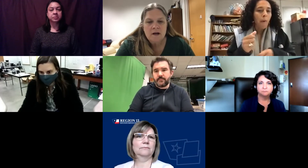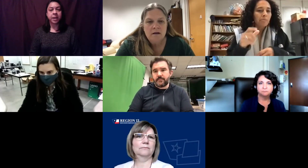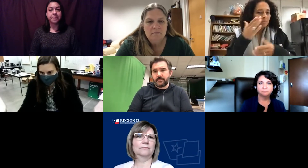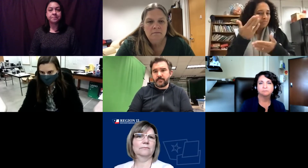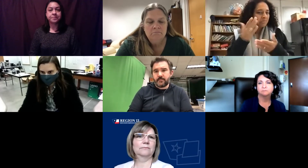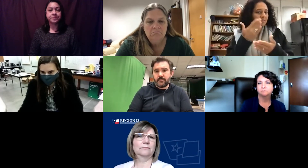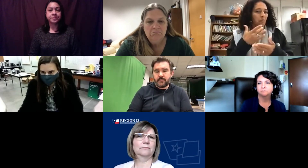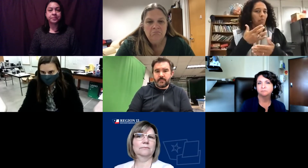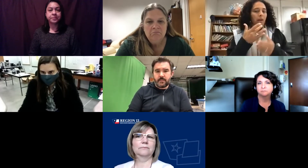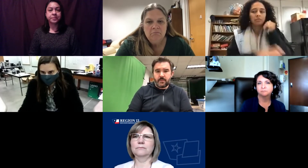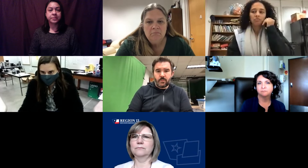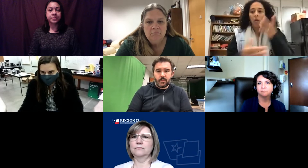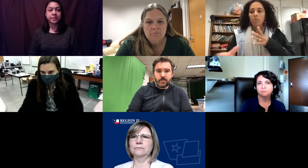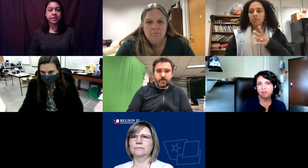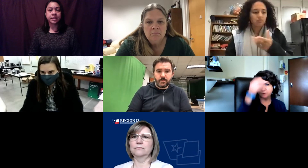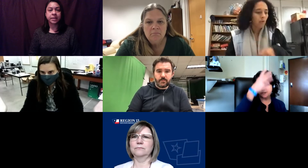Okay.